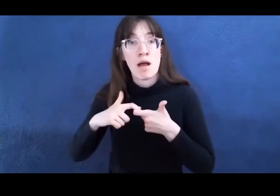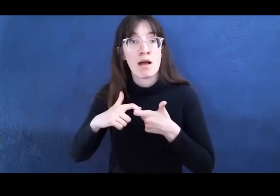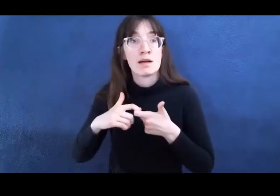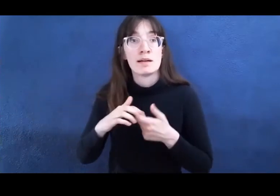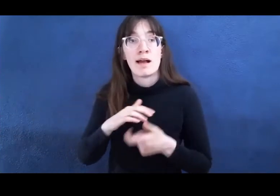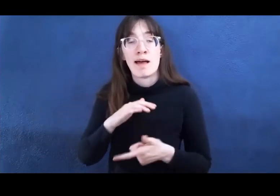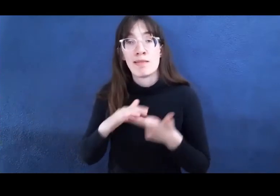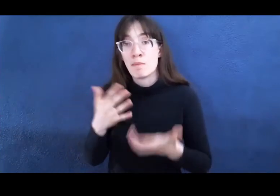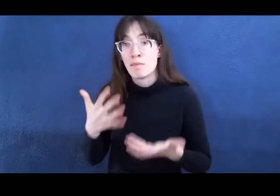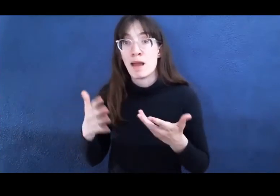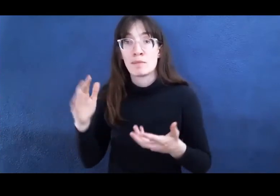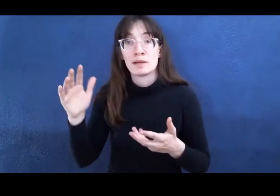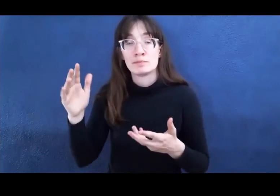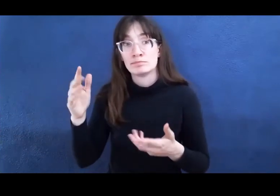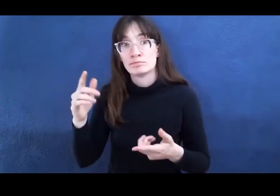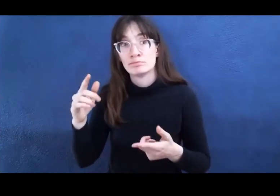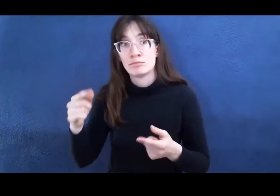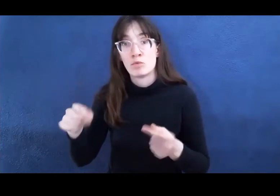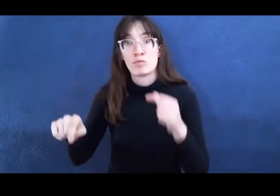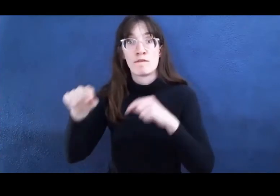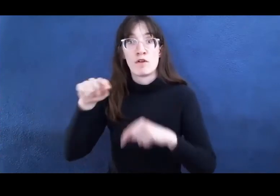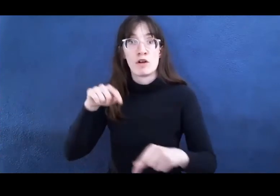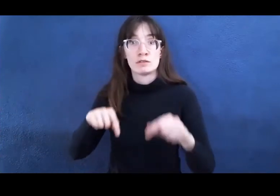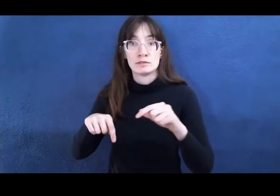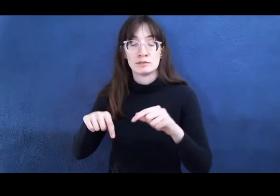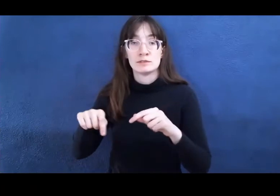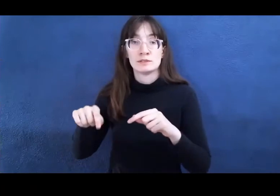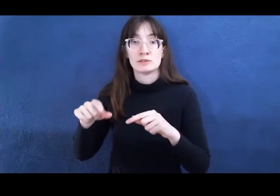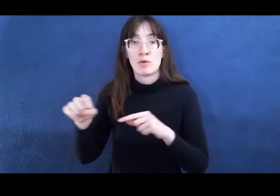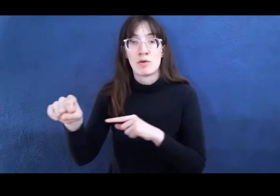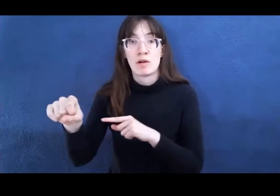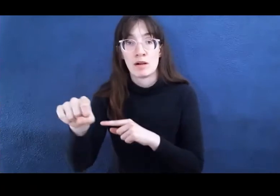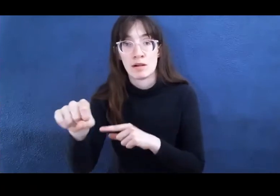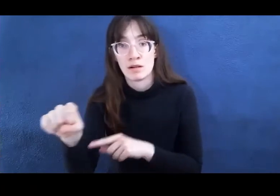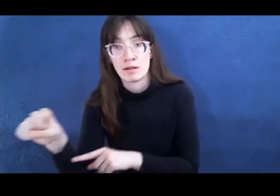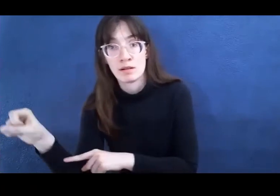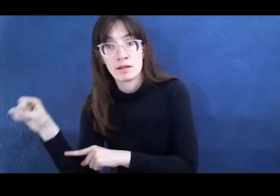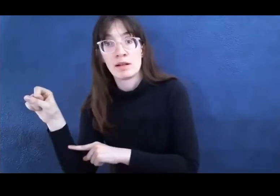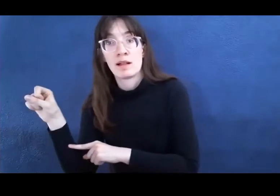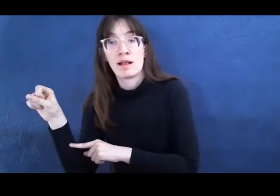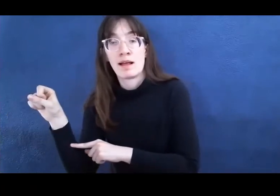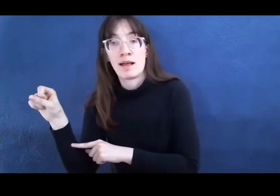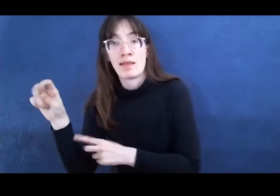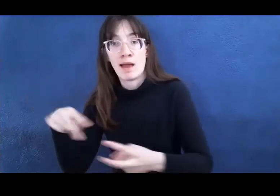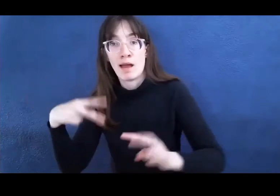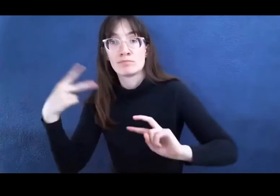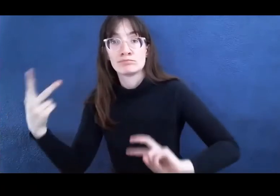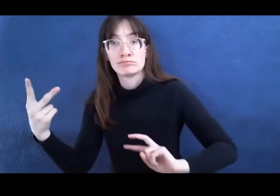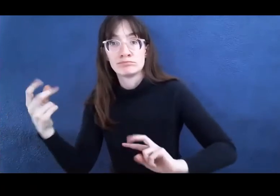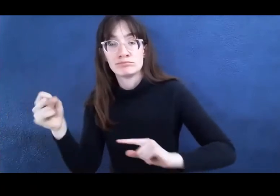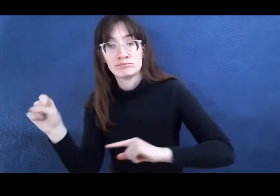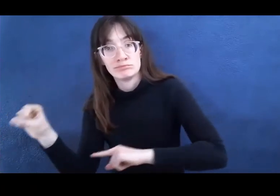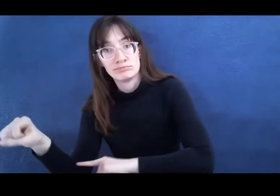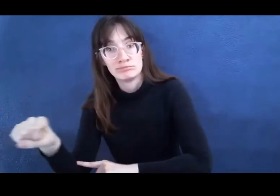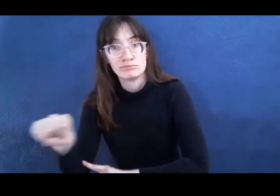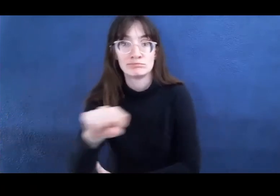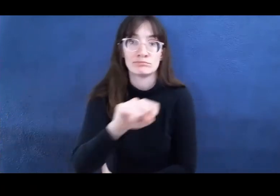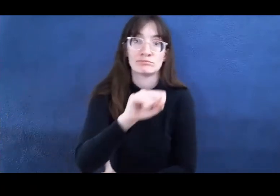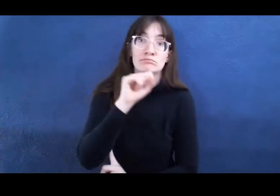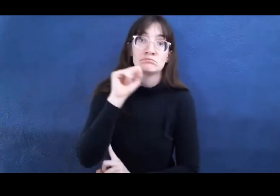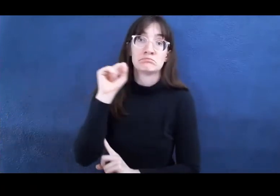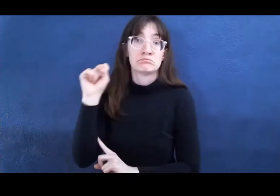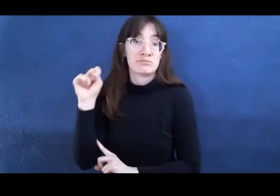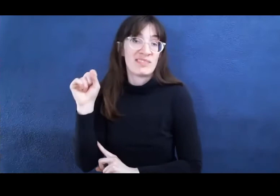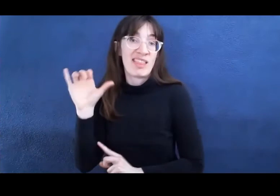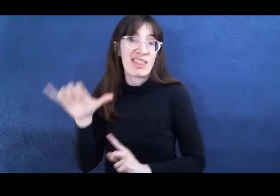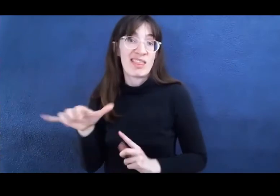direction. So you might start to make your circles in the opposite way in which you started. That's a possibility. You could